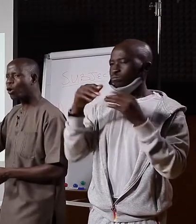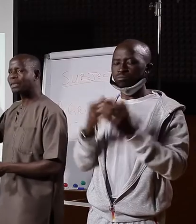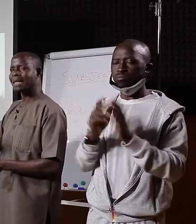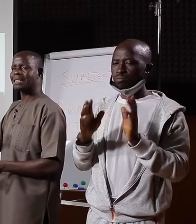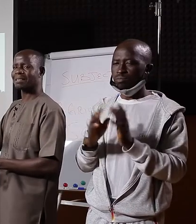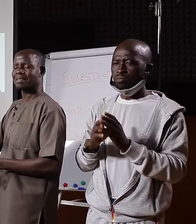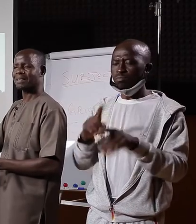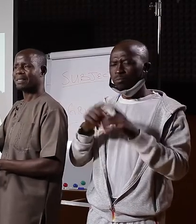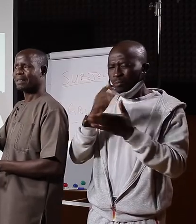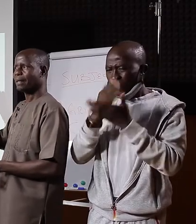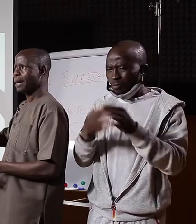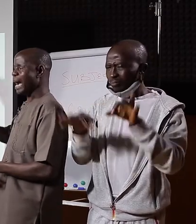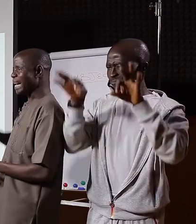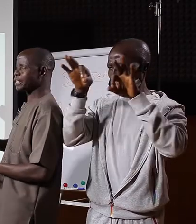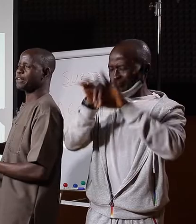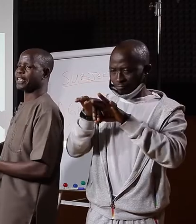some important